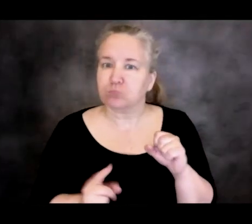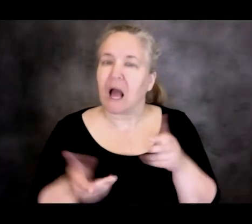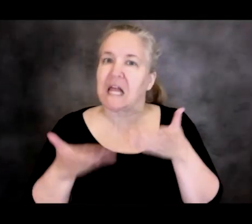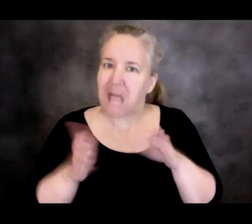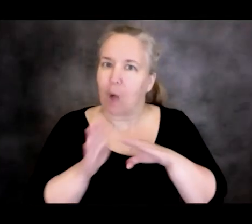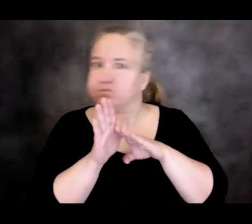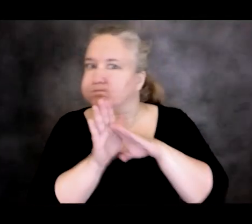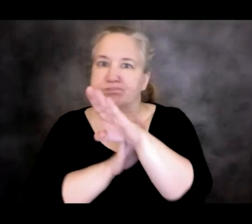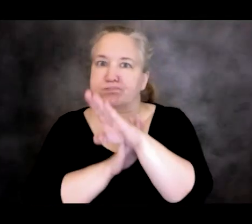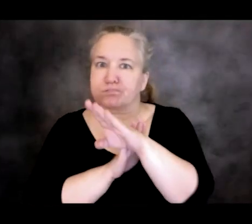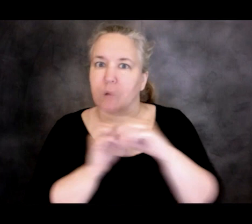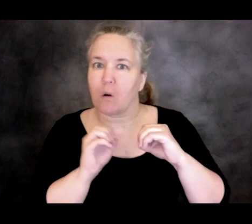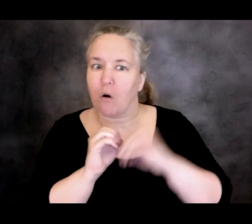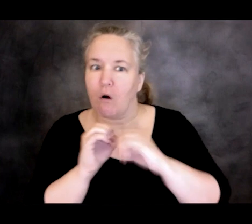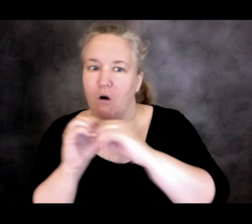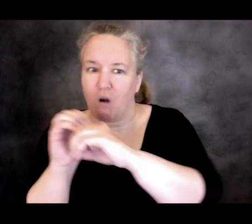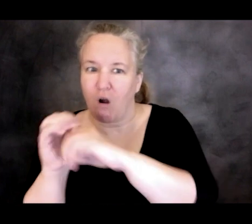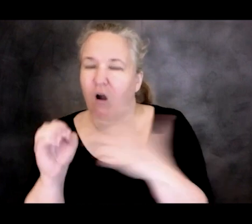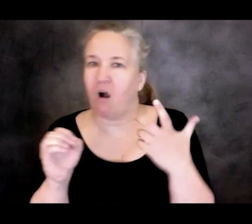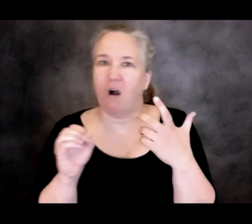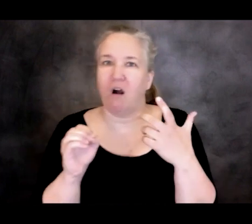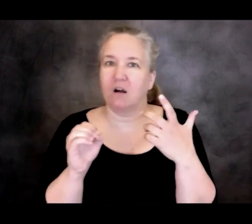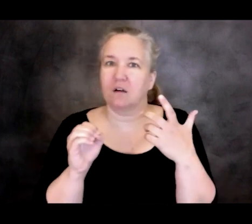soar, right, it has given them wings,